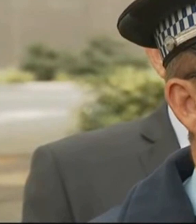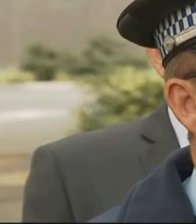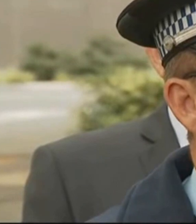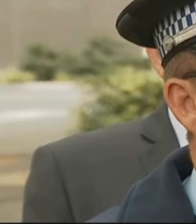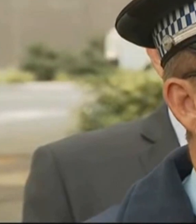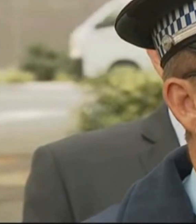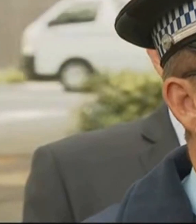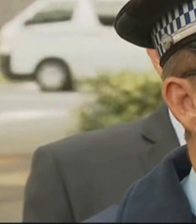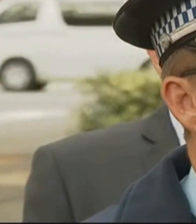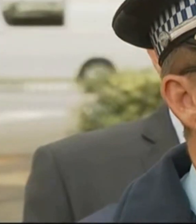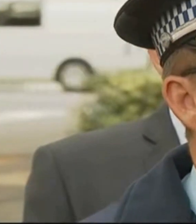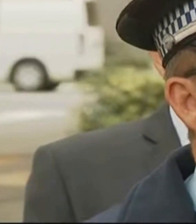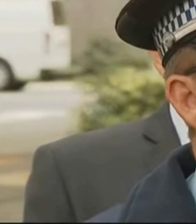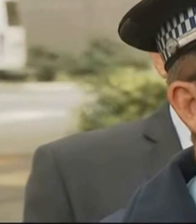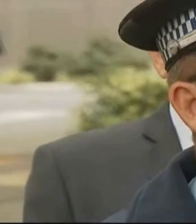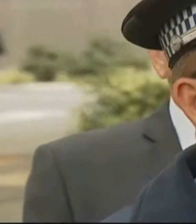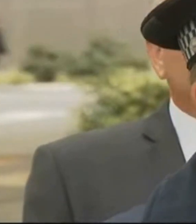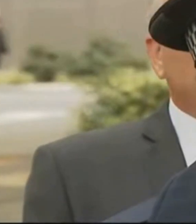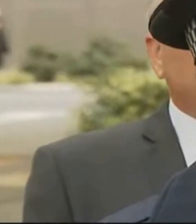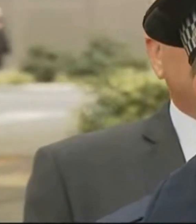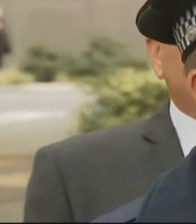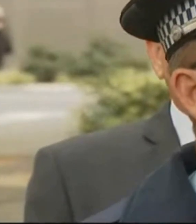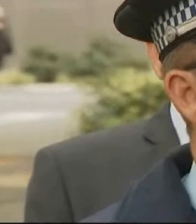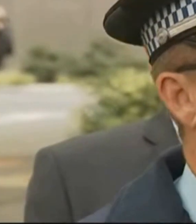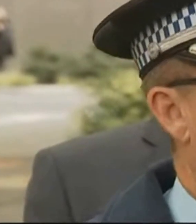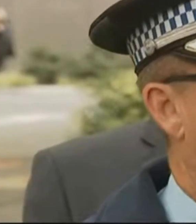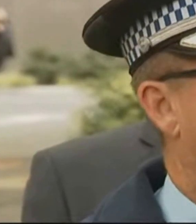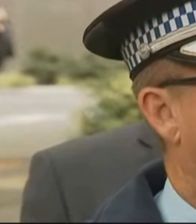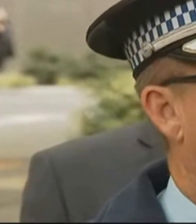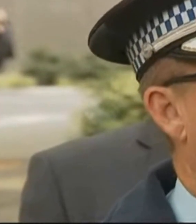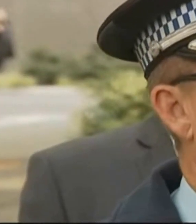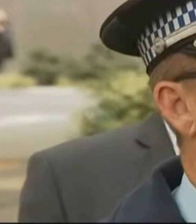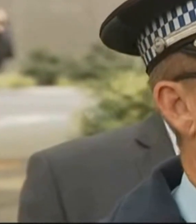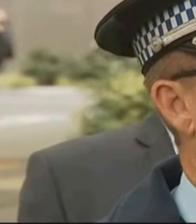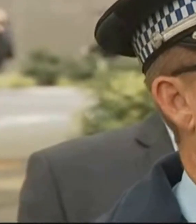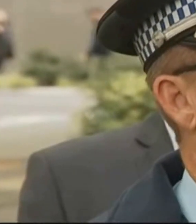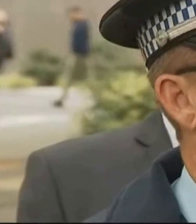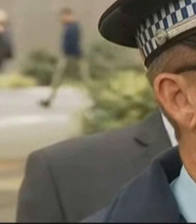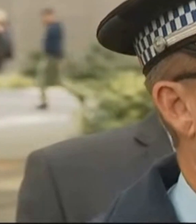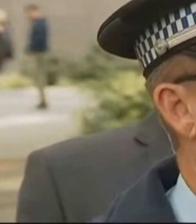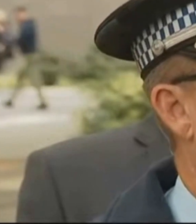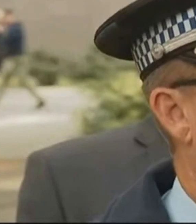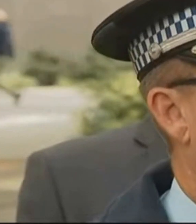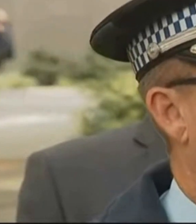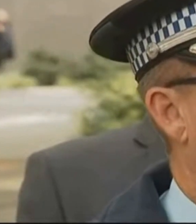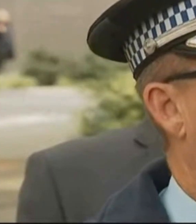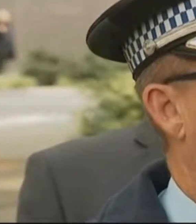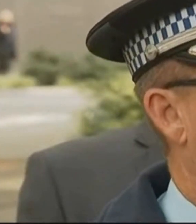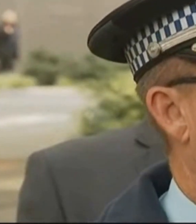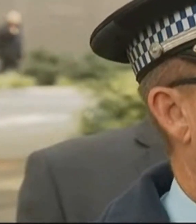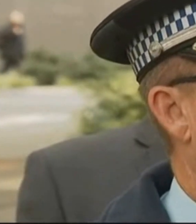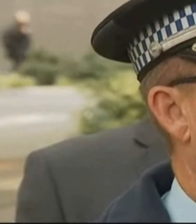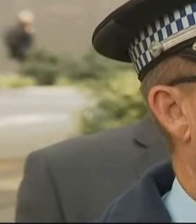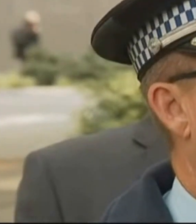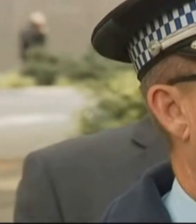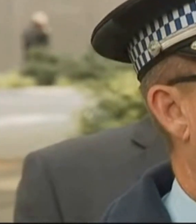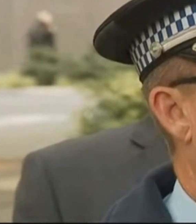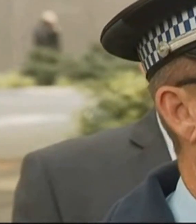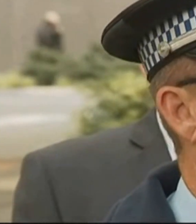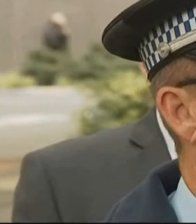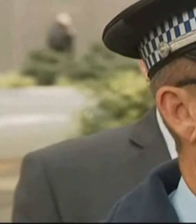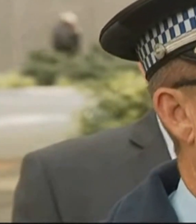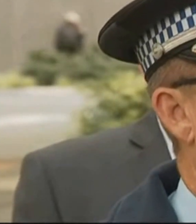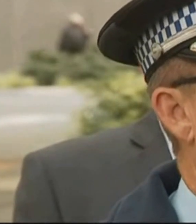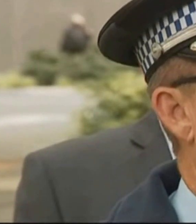the direct problem? Look, we've seen very clearly that we can move lots of people very quickly, and the police operation down in Victoria is